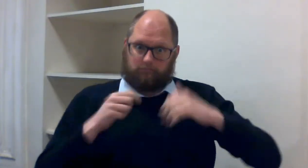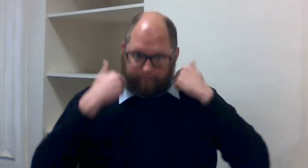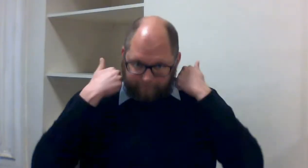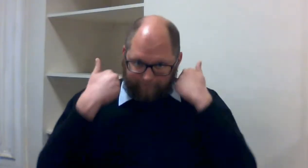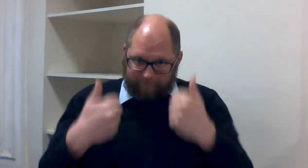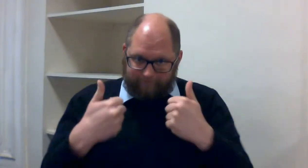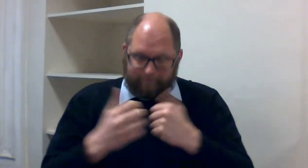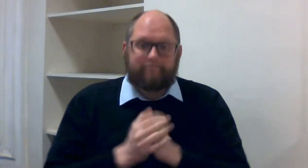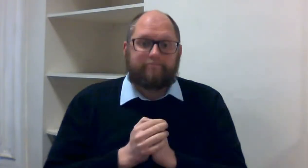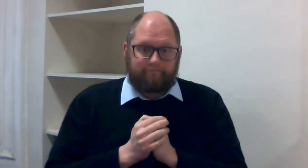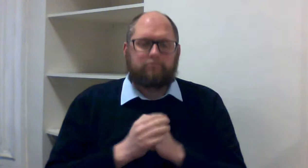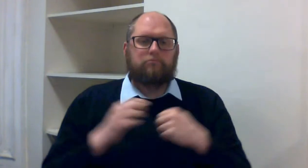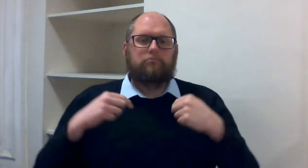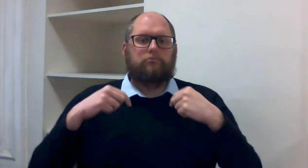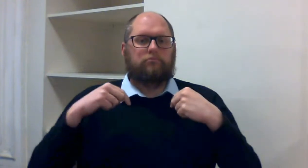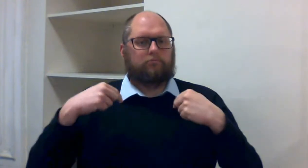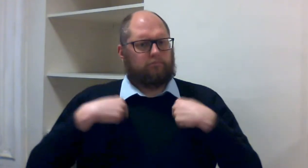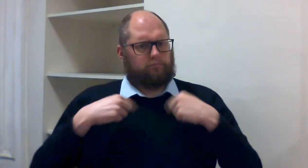representing BDA Scotland.